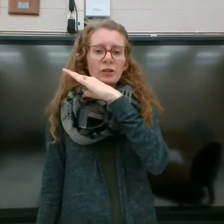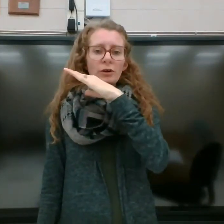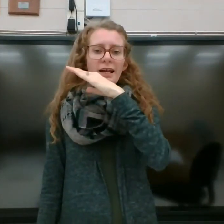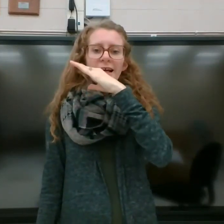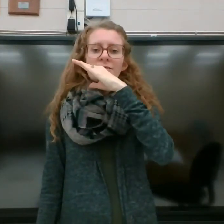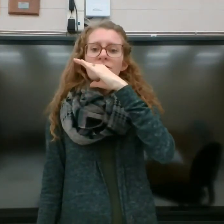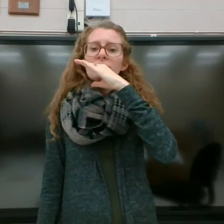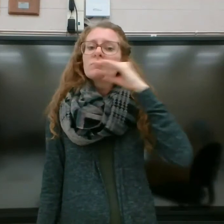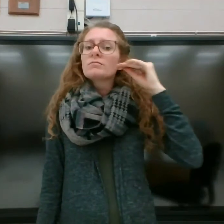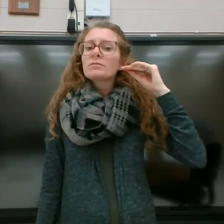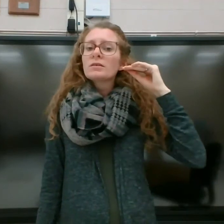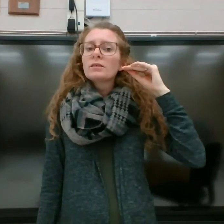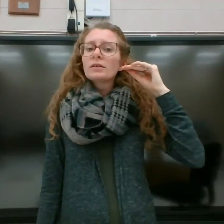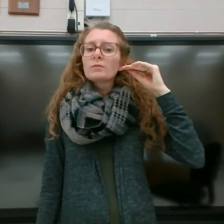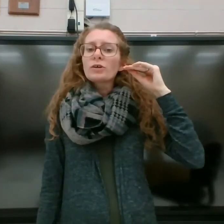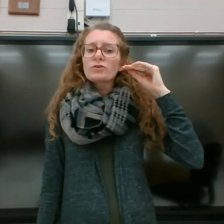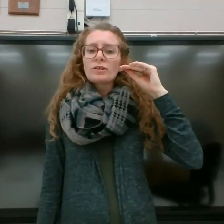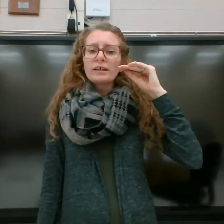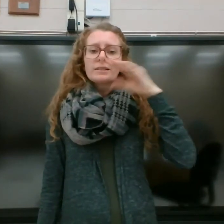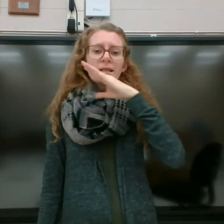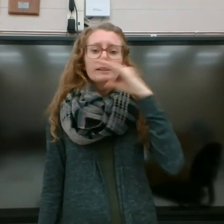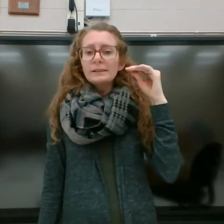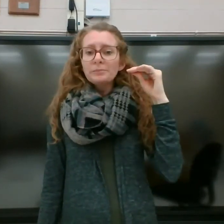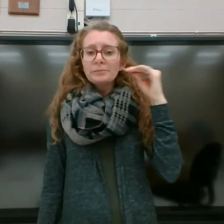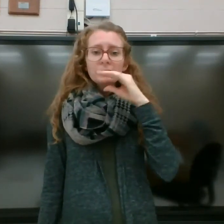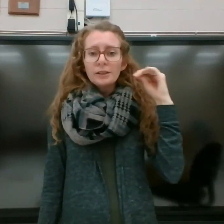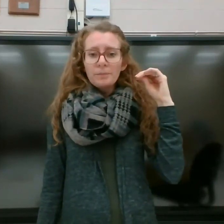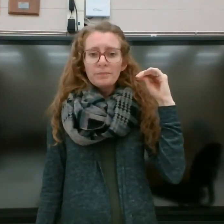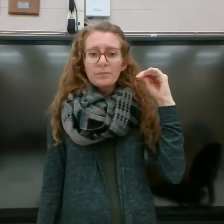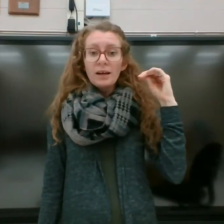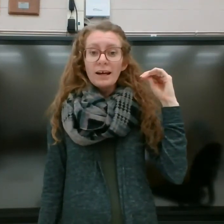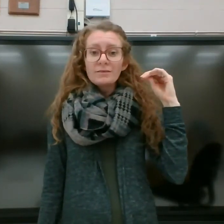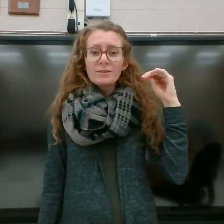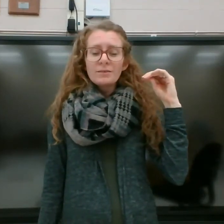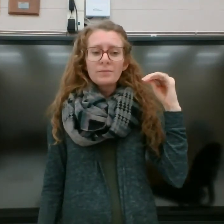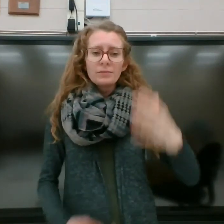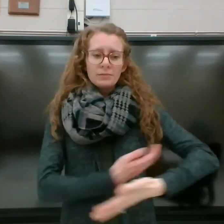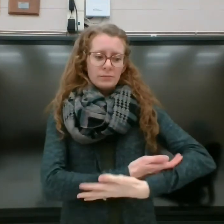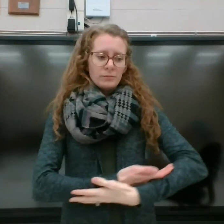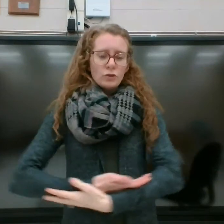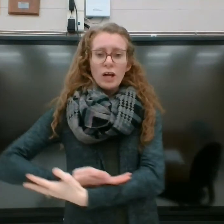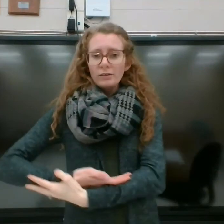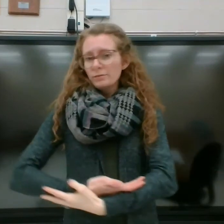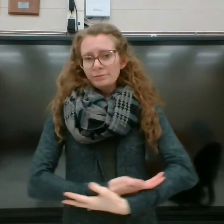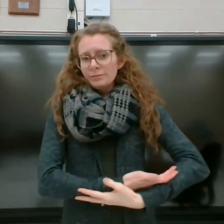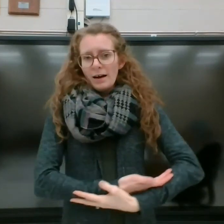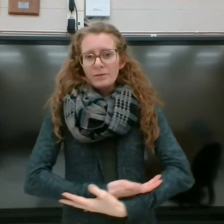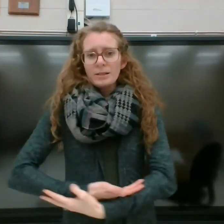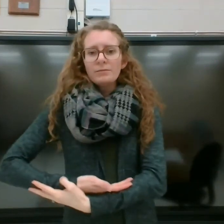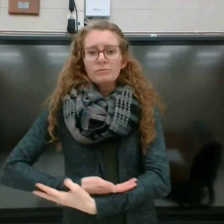word and, cross your chin like this, like hip, hip, and child, obviously